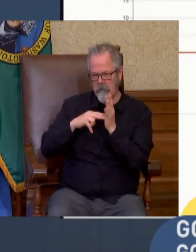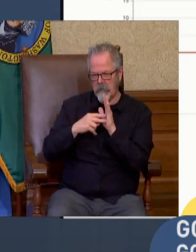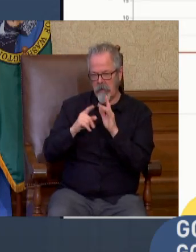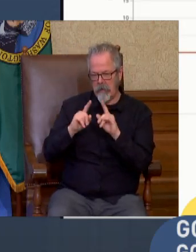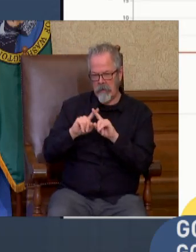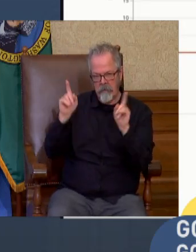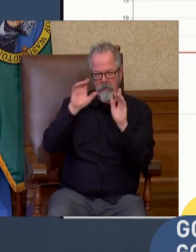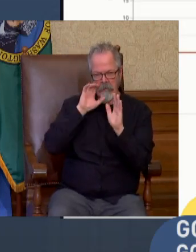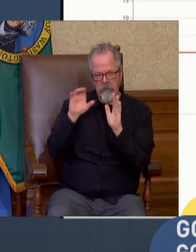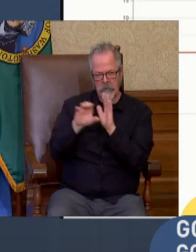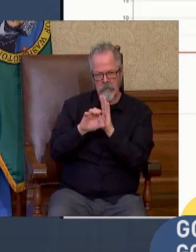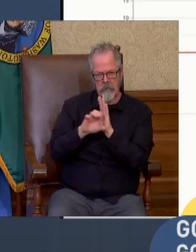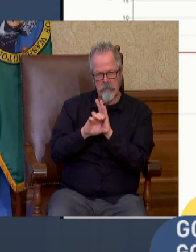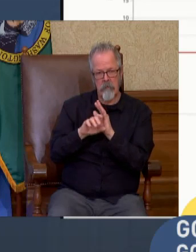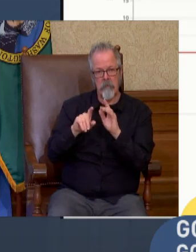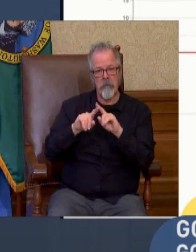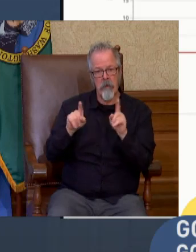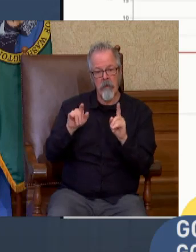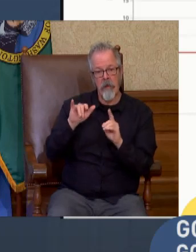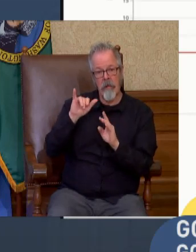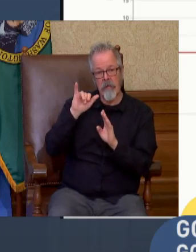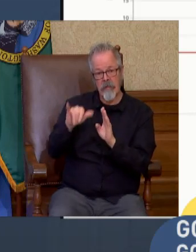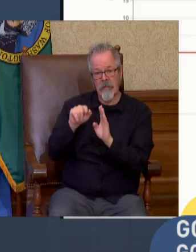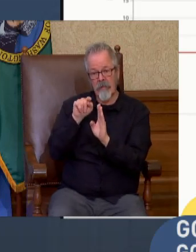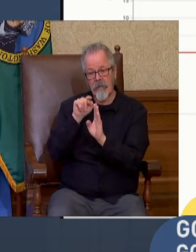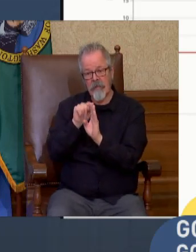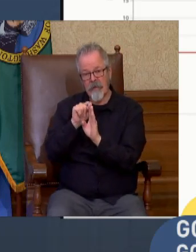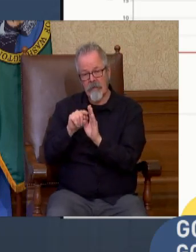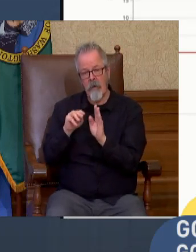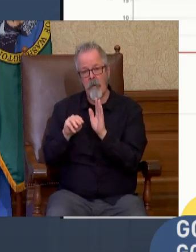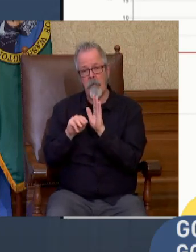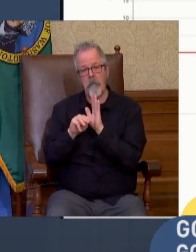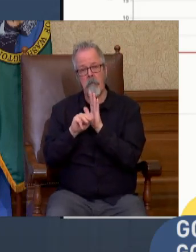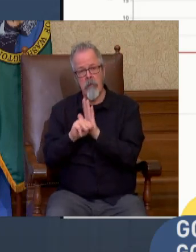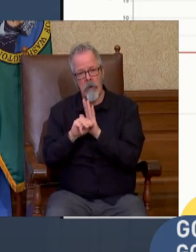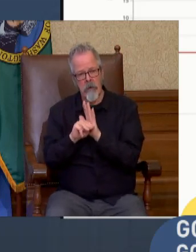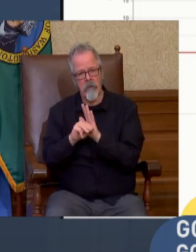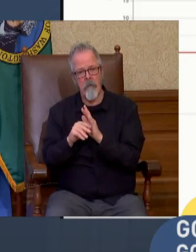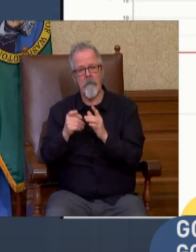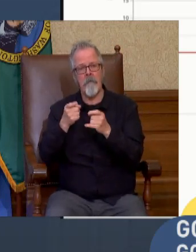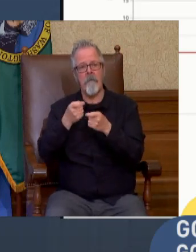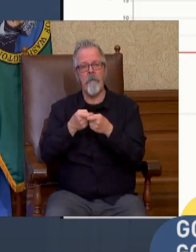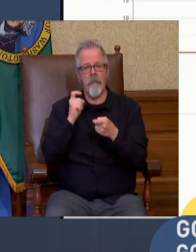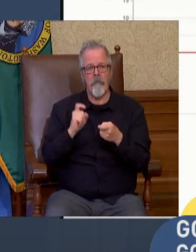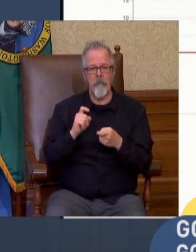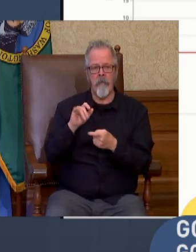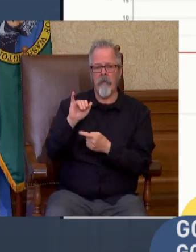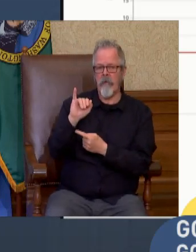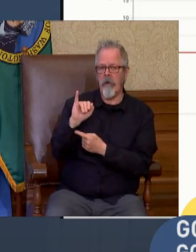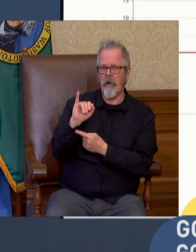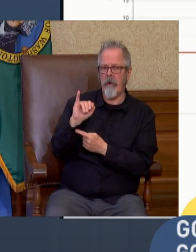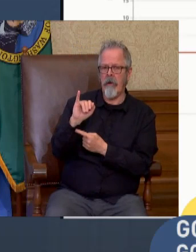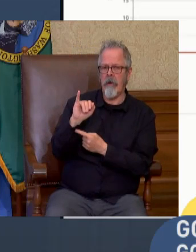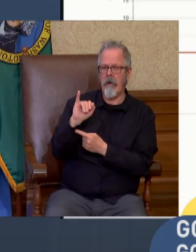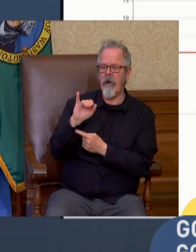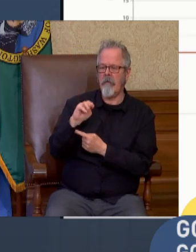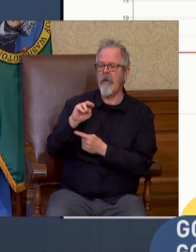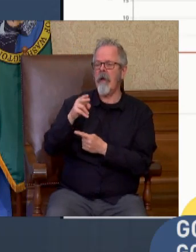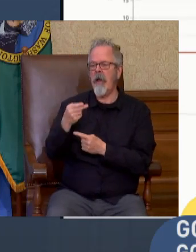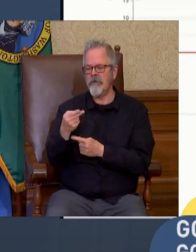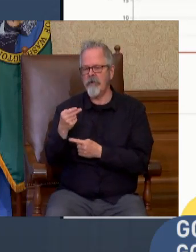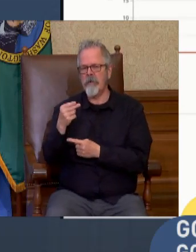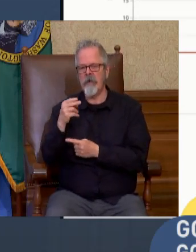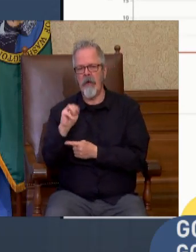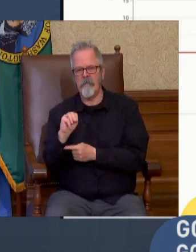IHME modeling essentially depicts the same thing that the previous model depicted